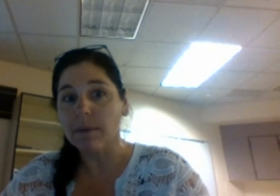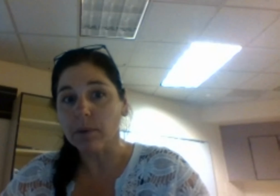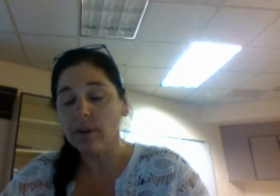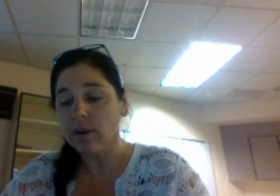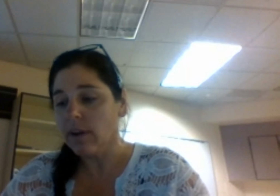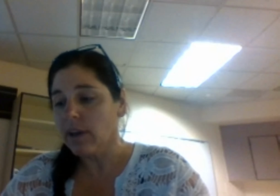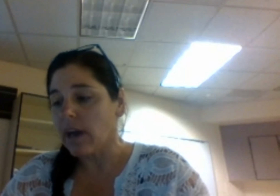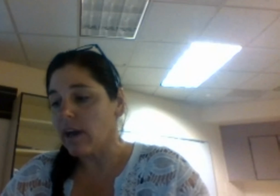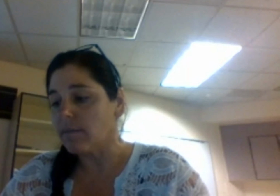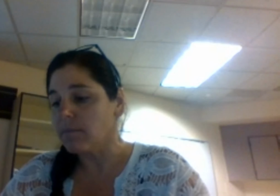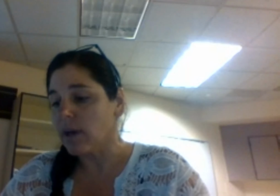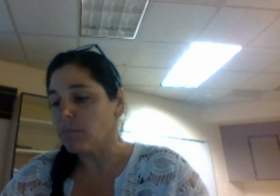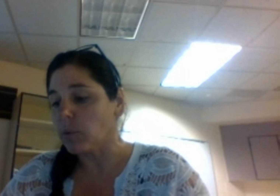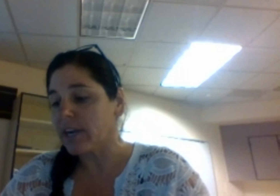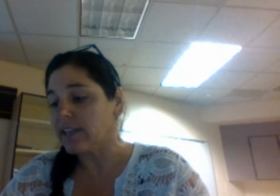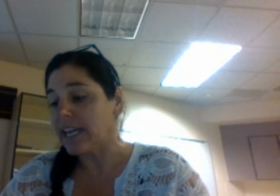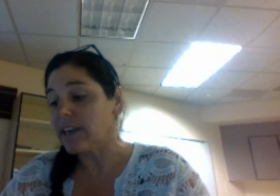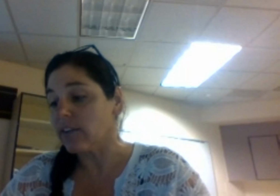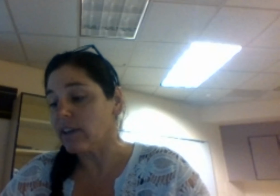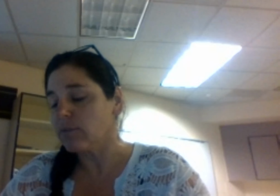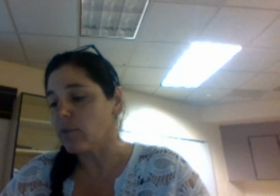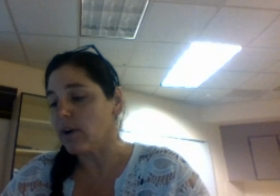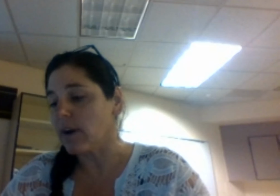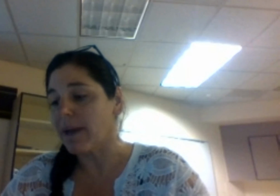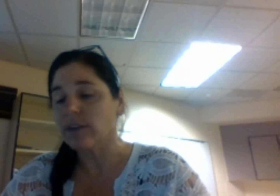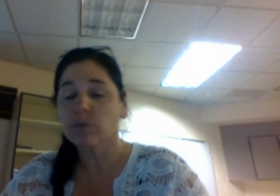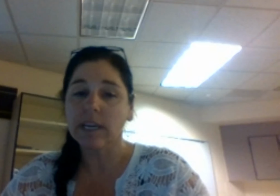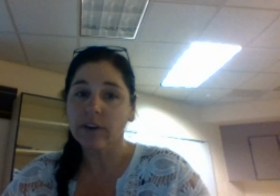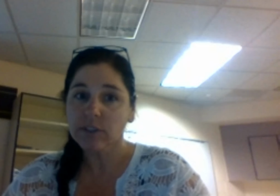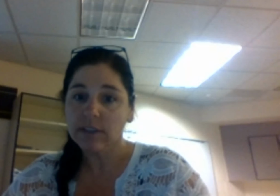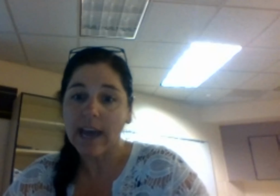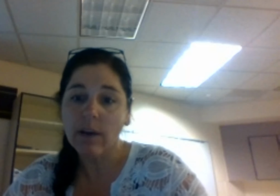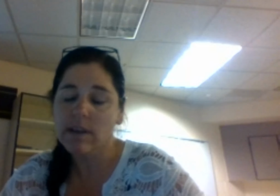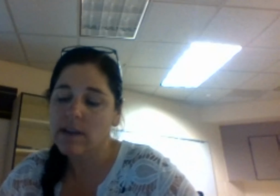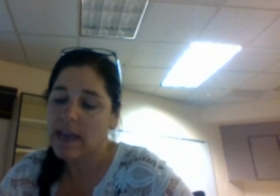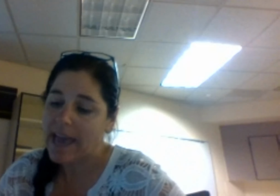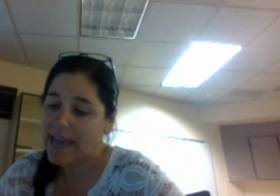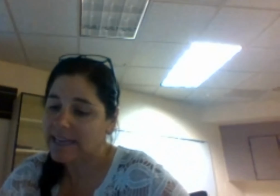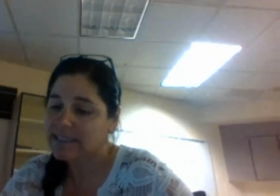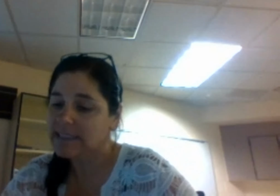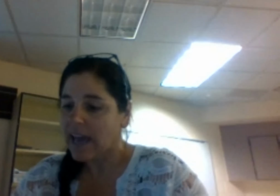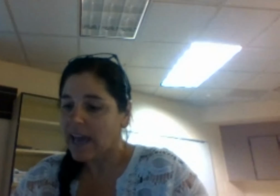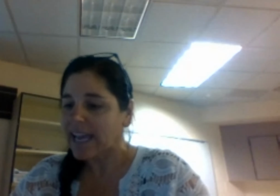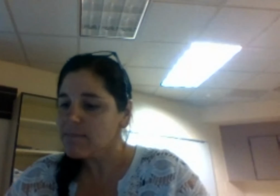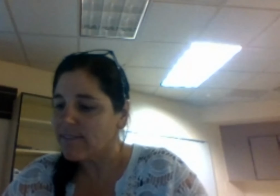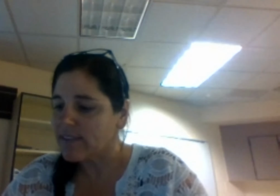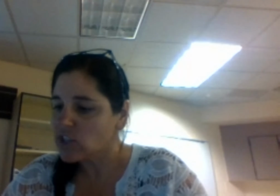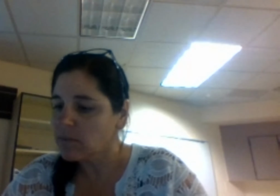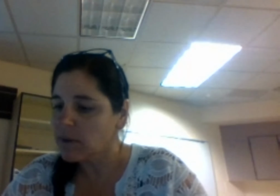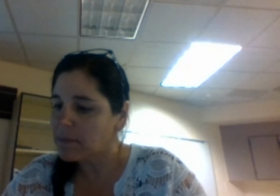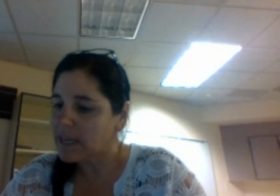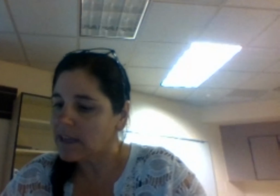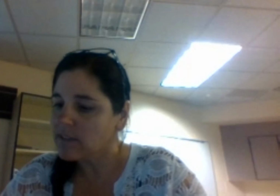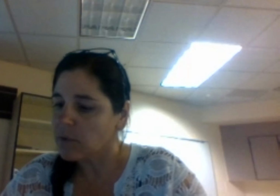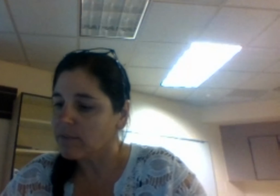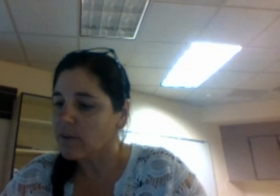community member of Boulder County and Netherlands for about 20 years now. And I guess my vision